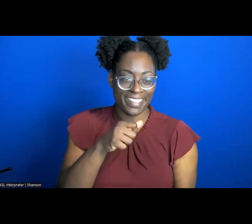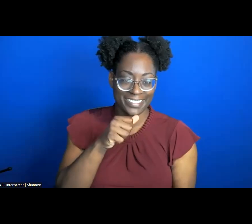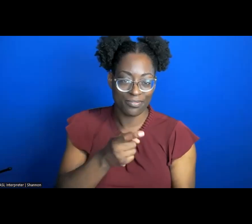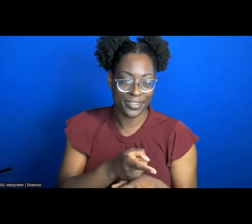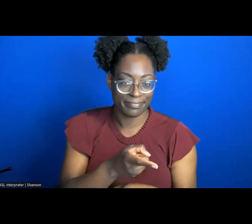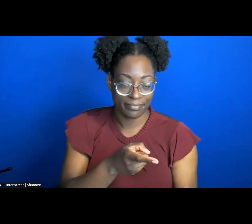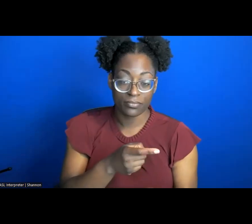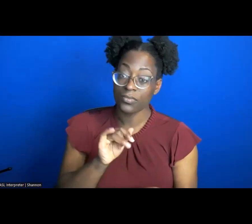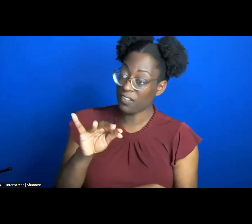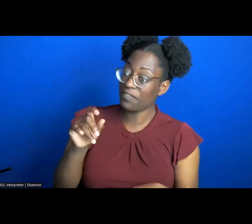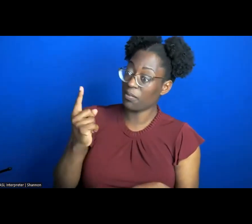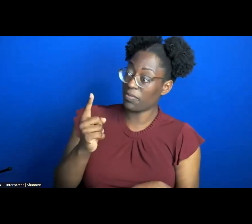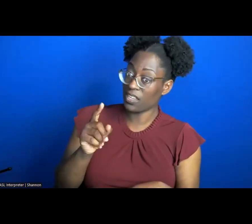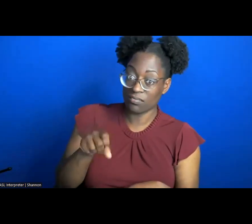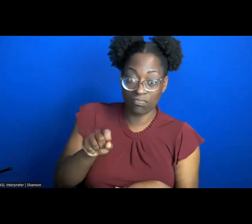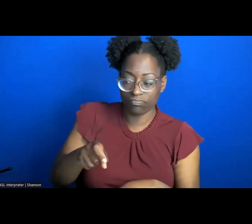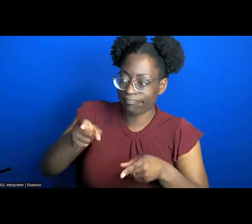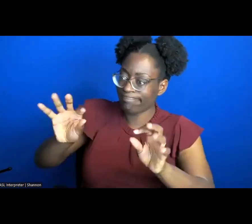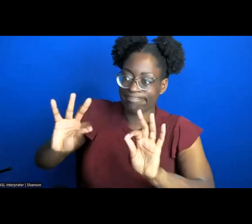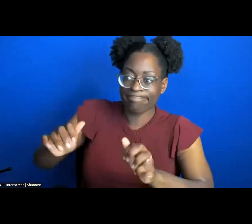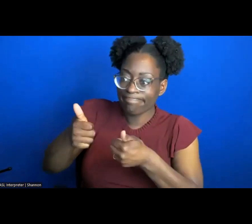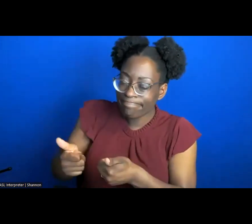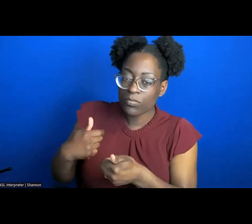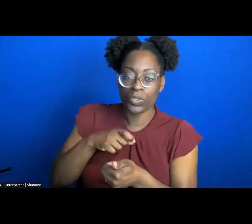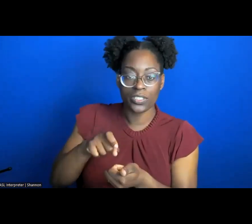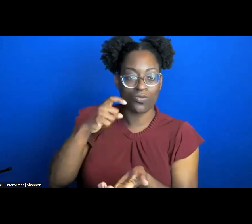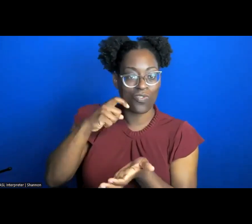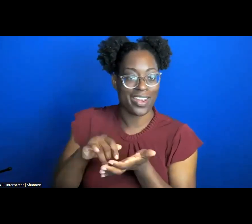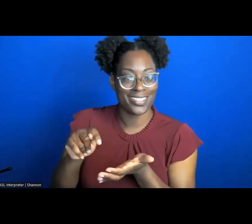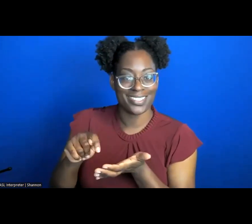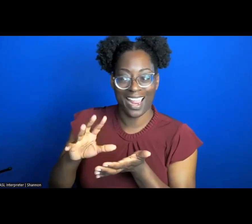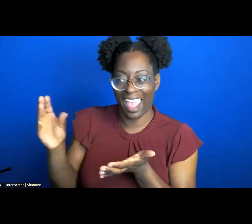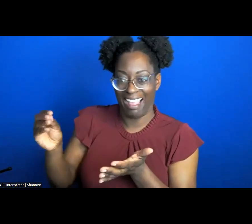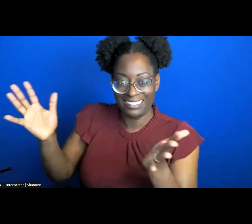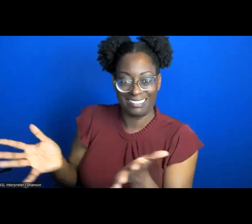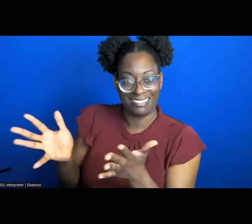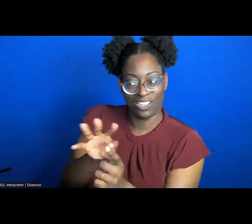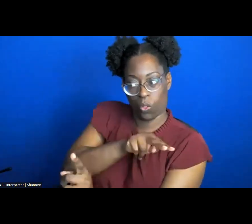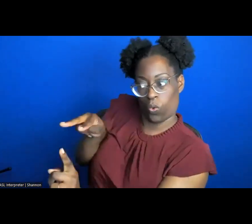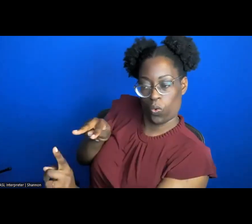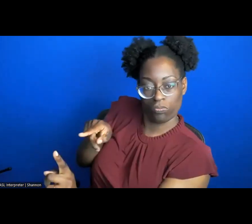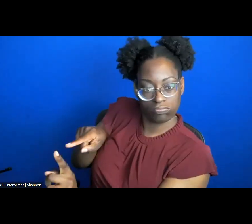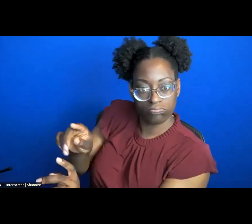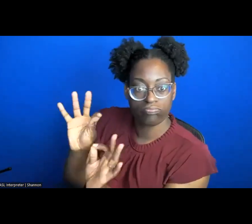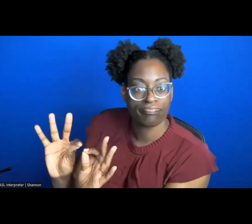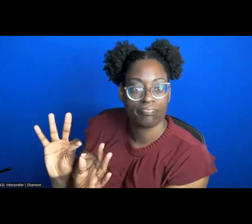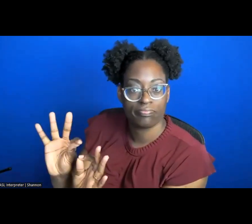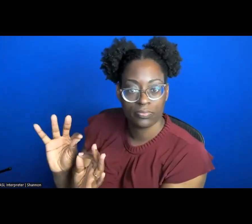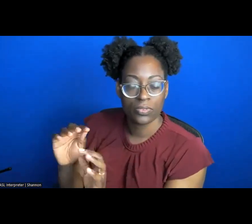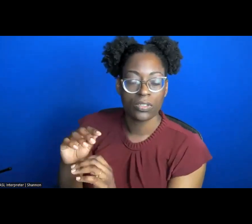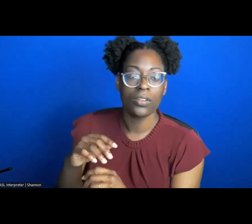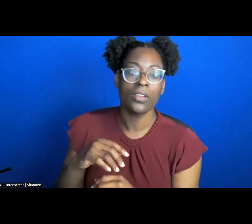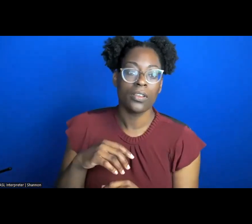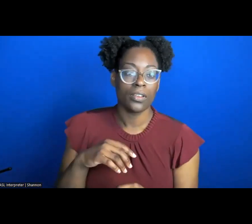it? So several years ago, we recognized that our limitation within Trying Together in meeting these